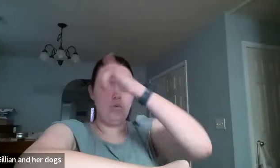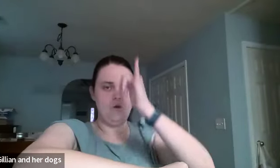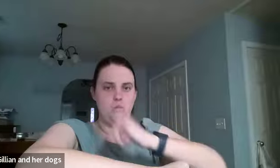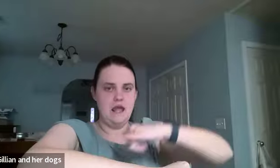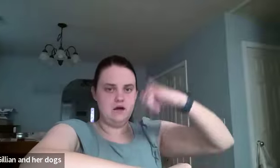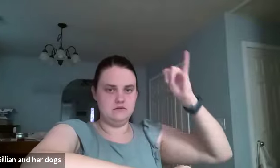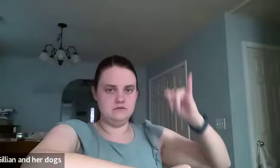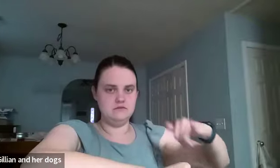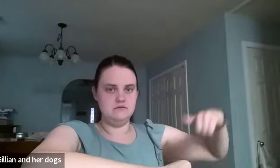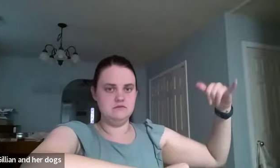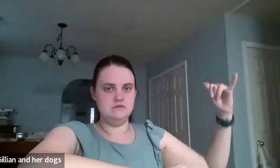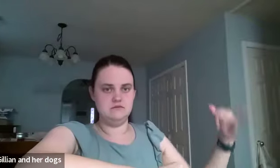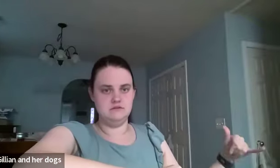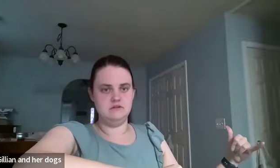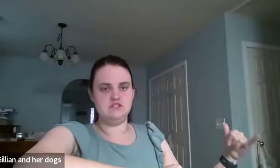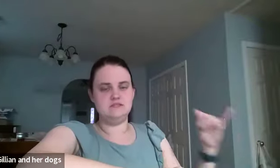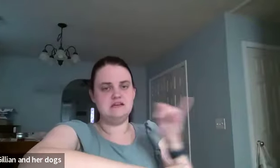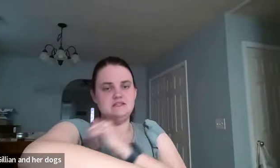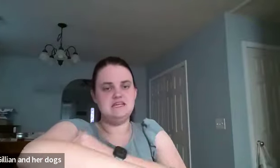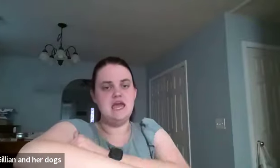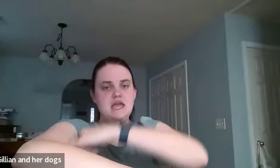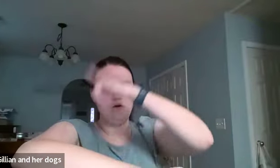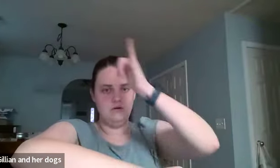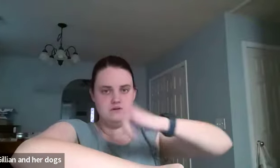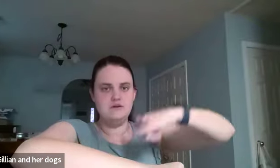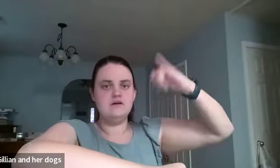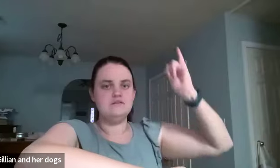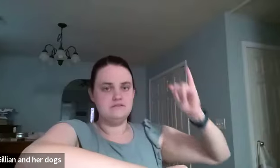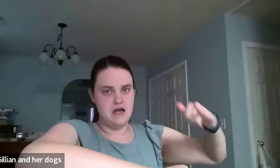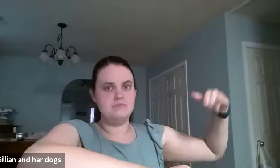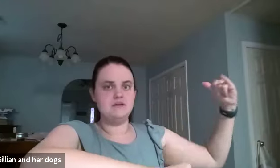go whale. So it's like the tail flapping.